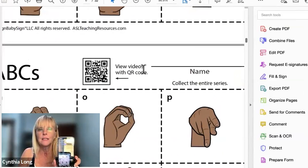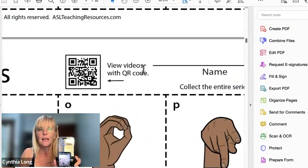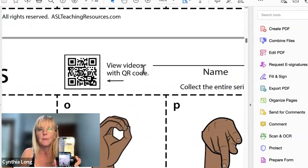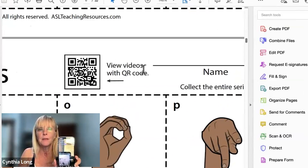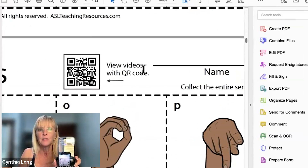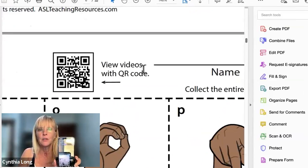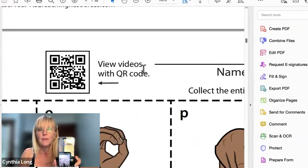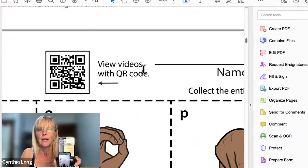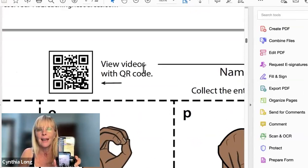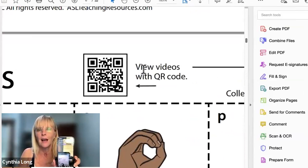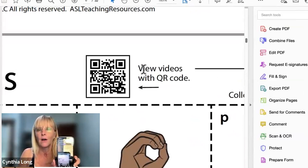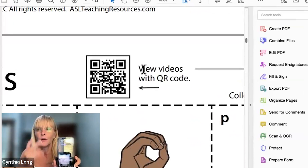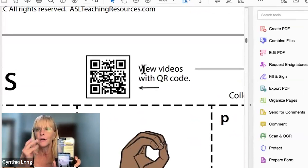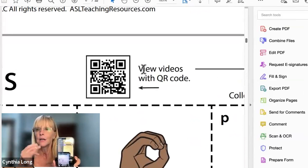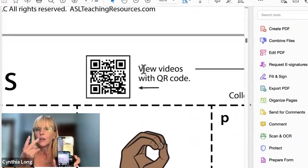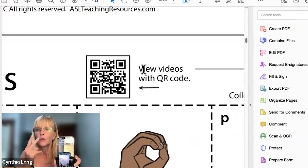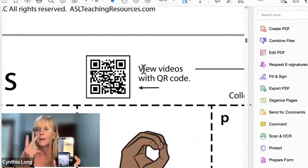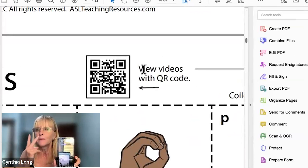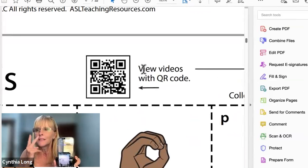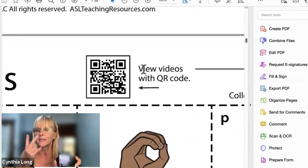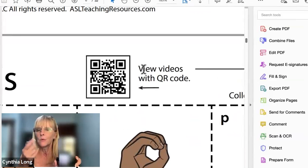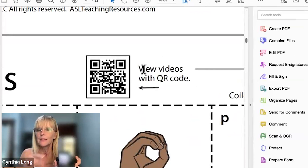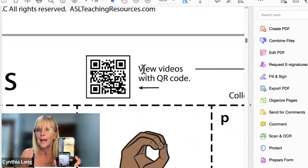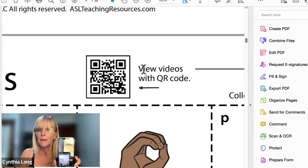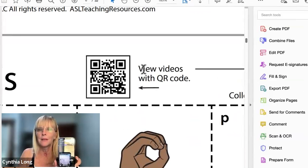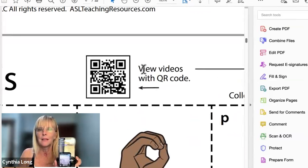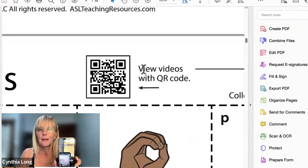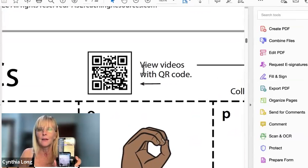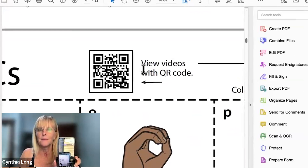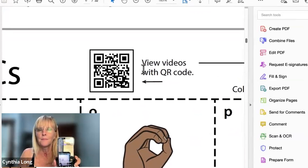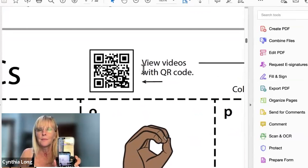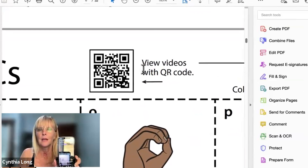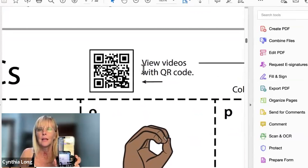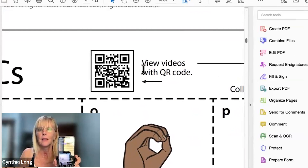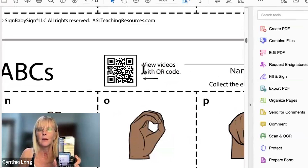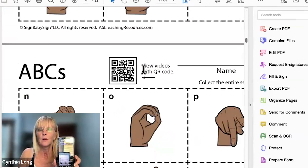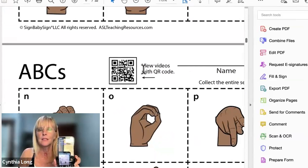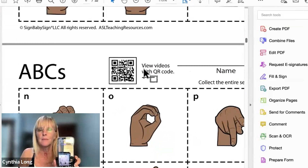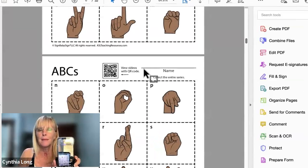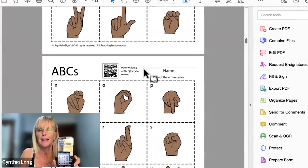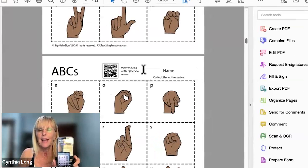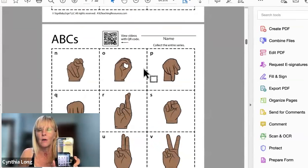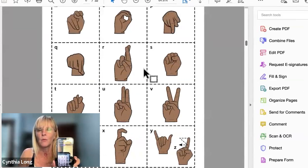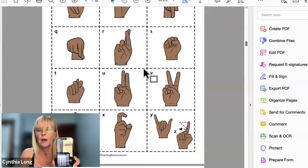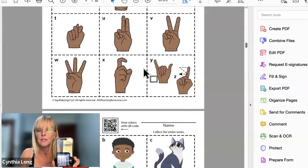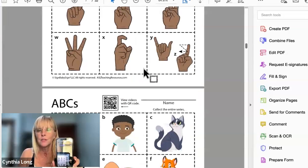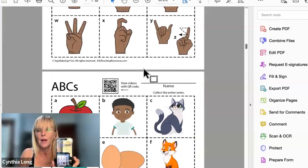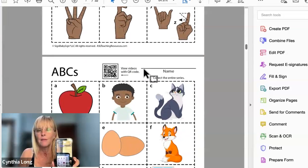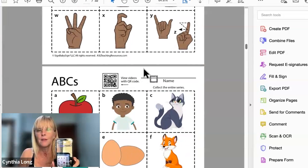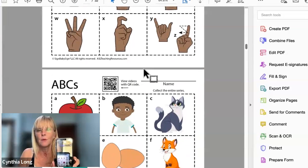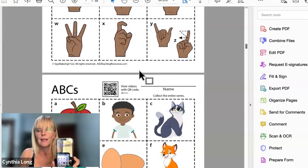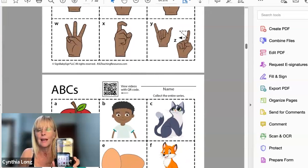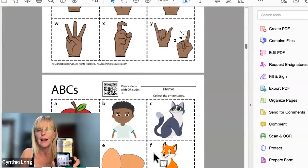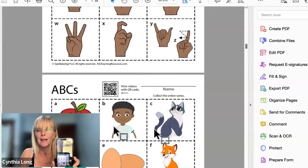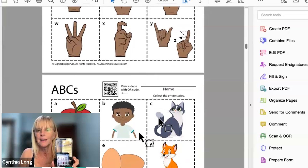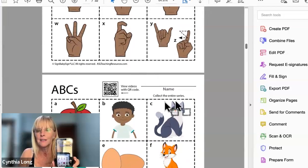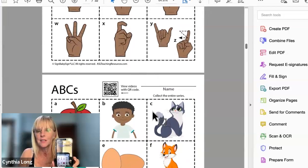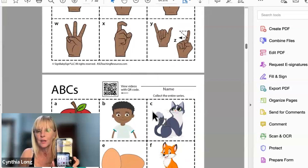take a picture of that now, you'll be able to see what's happening there. Then let's come back out. We also have them with the icons that go